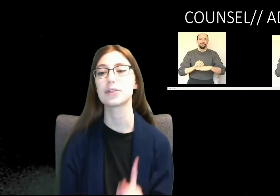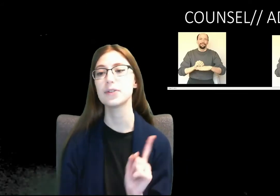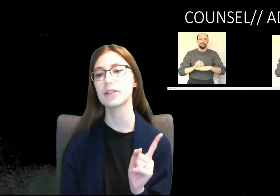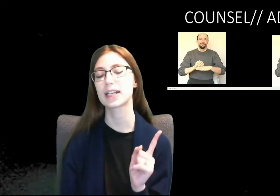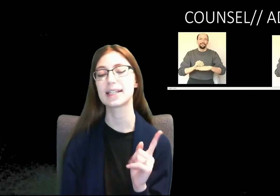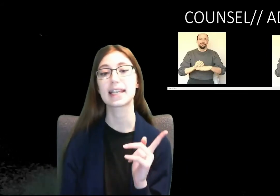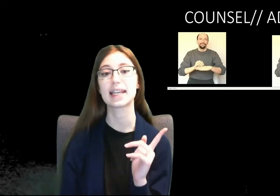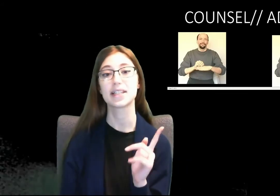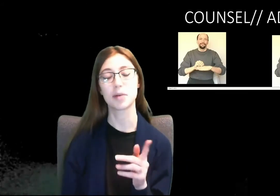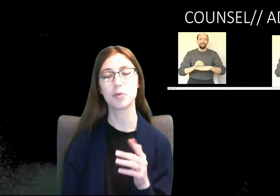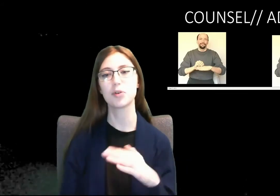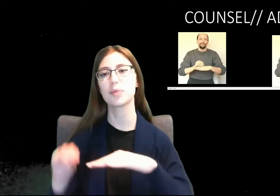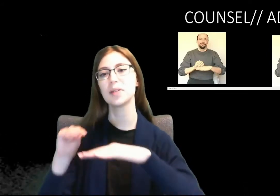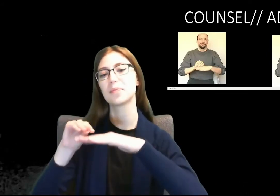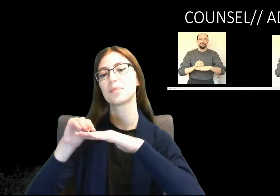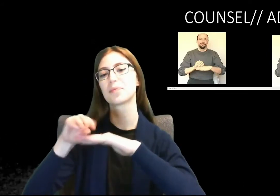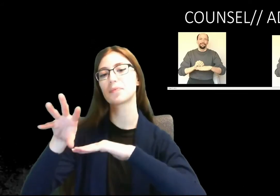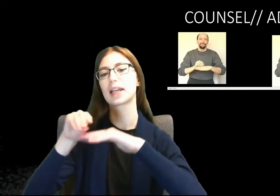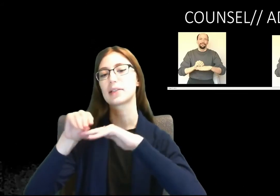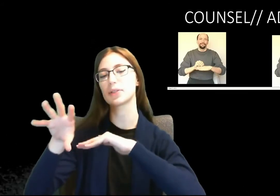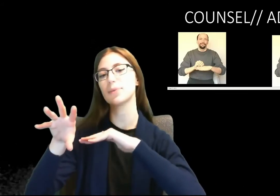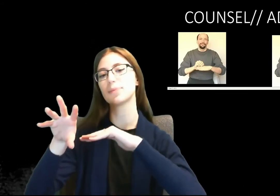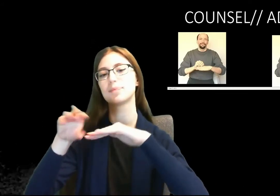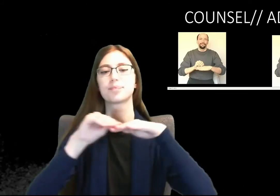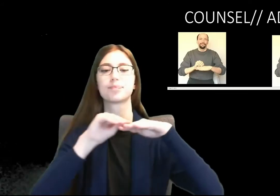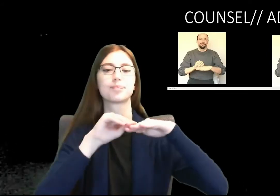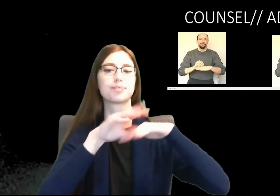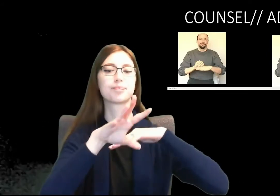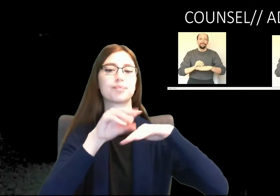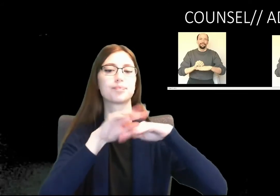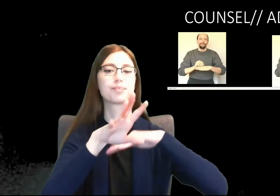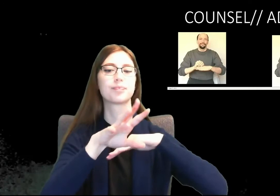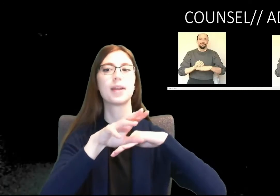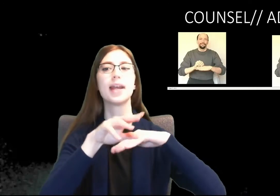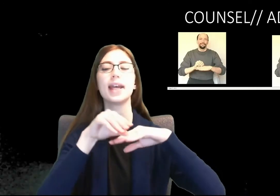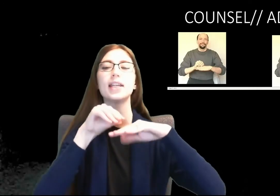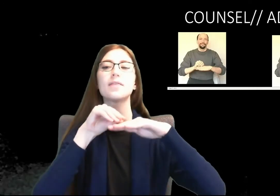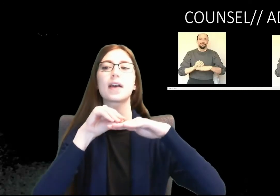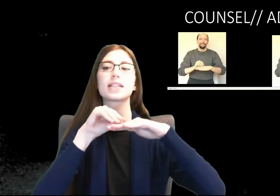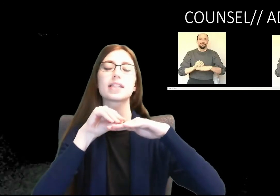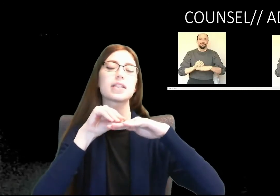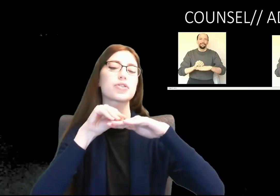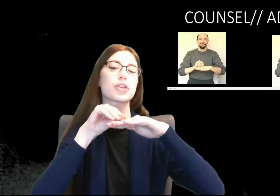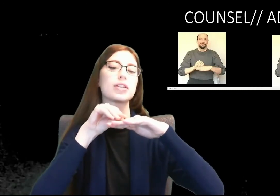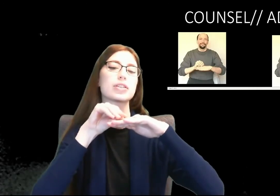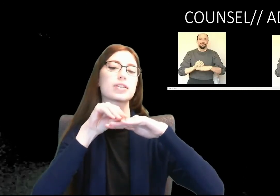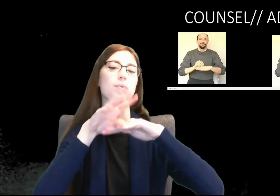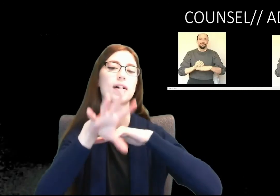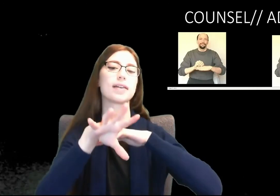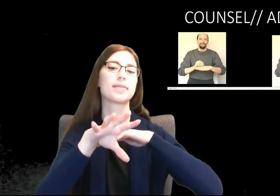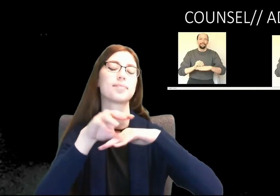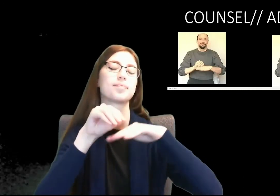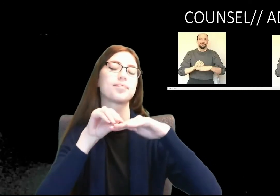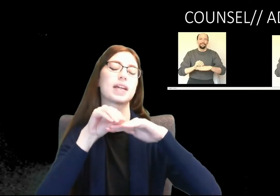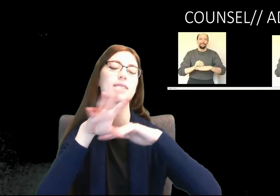Counsel is a double movement. Counsel. And advice is usually just the one.